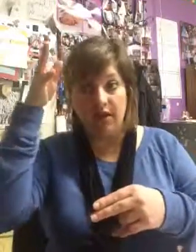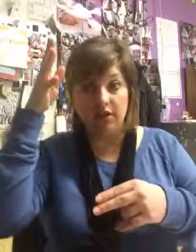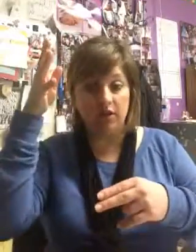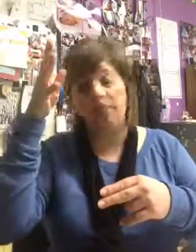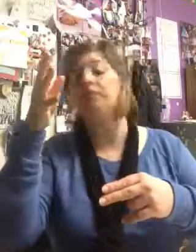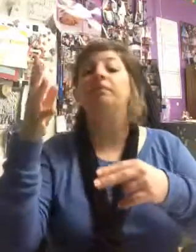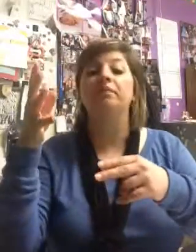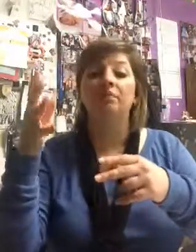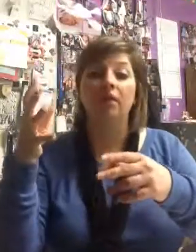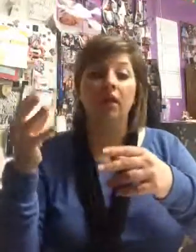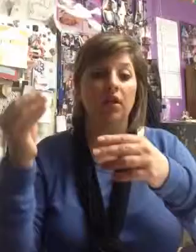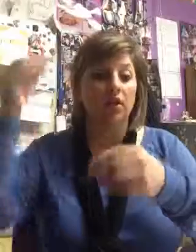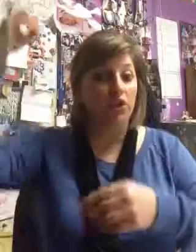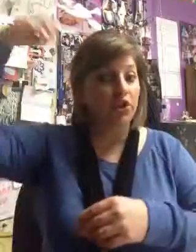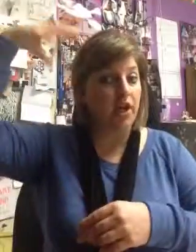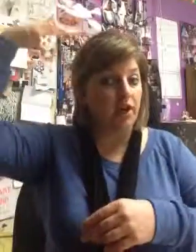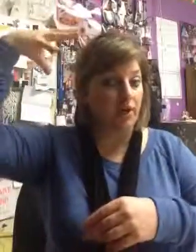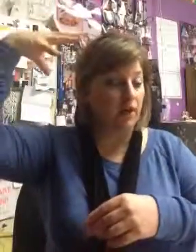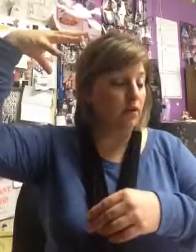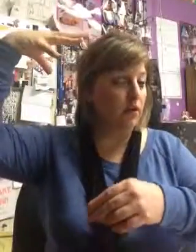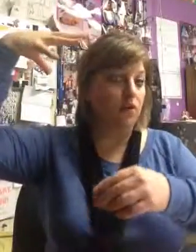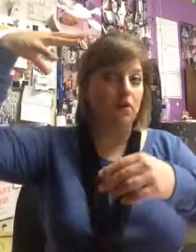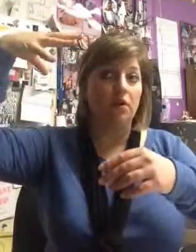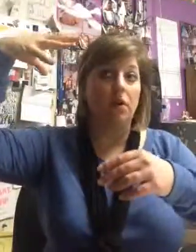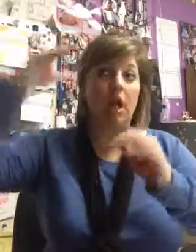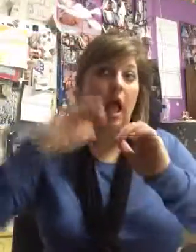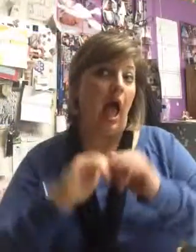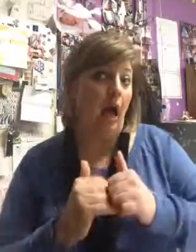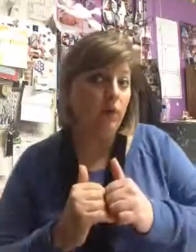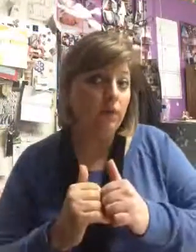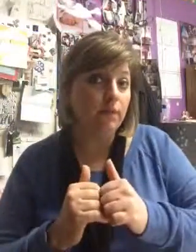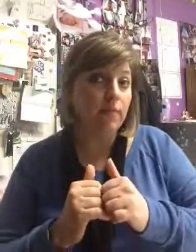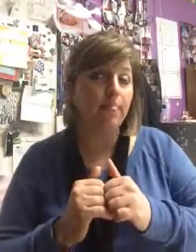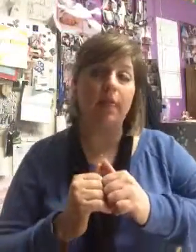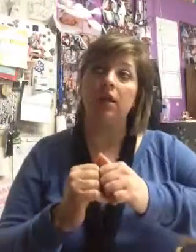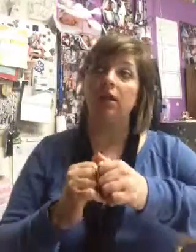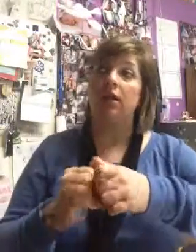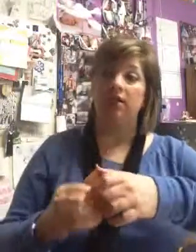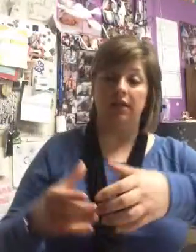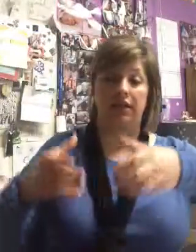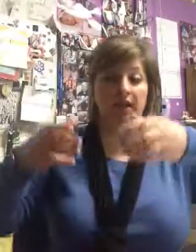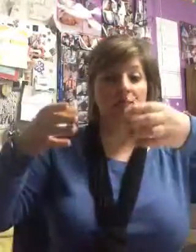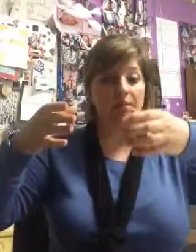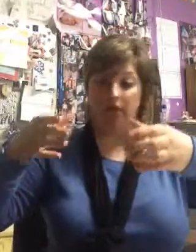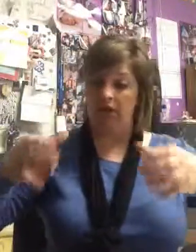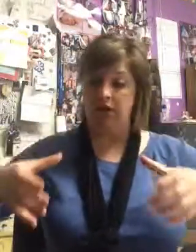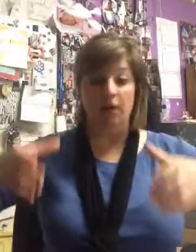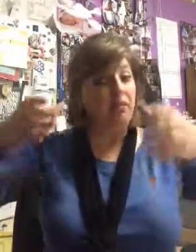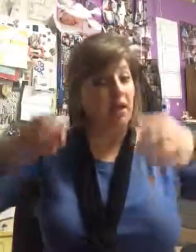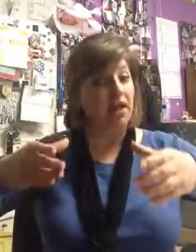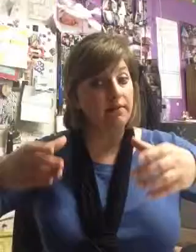invent shower. How? He had a bucket,